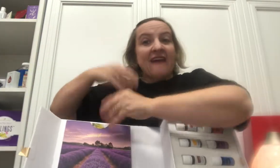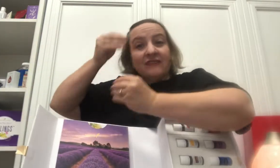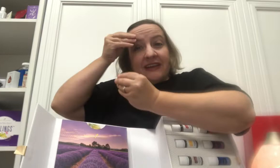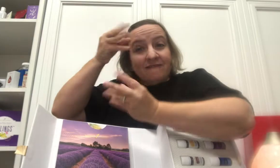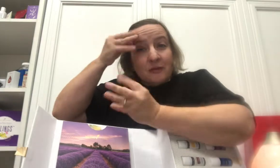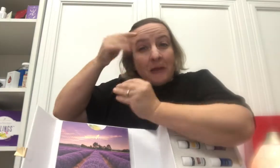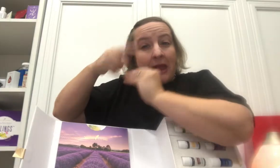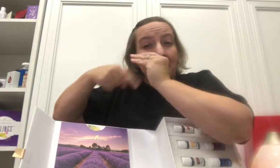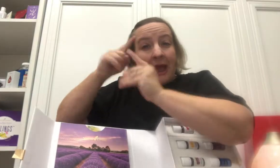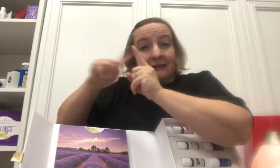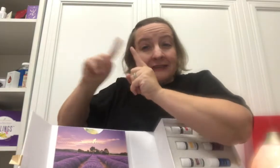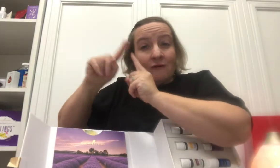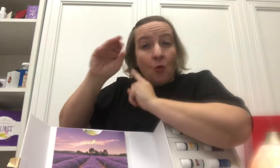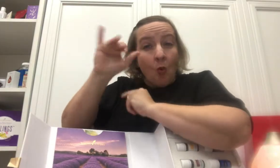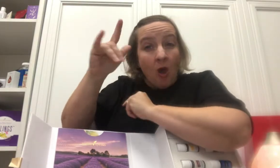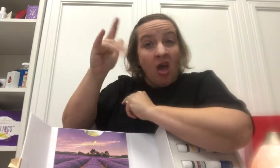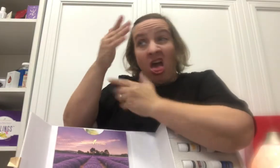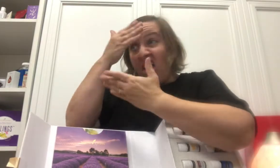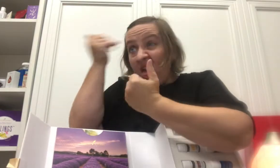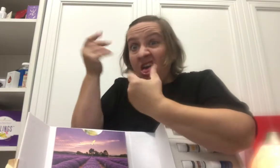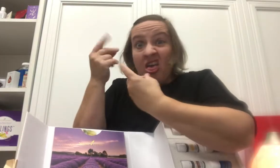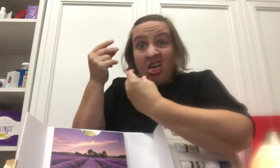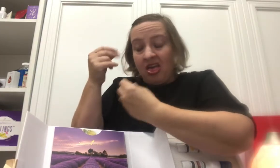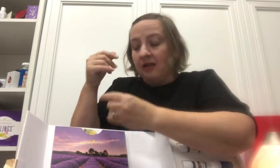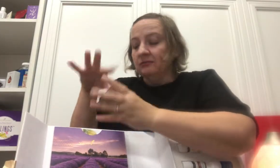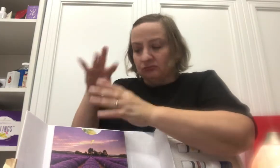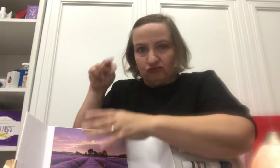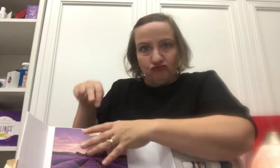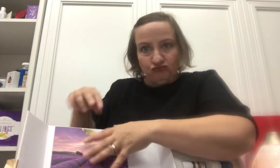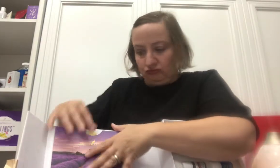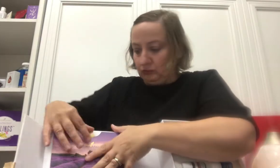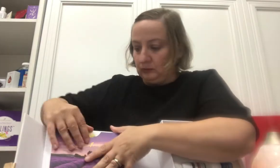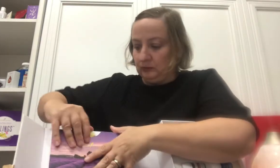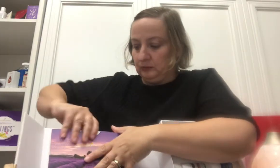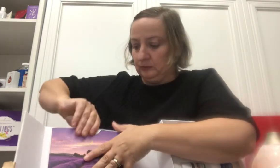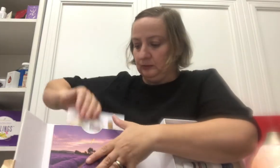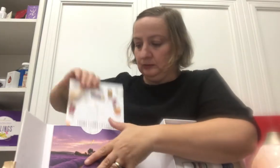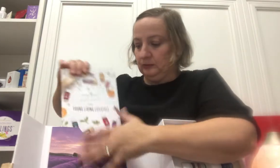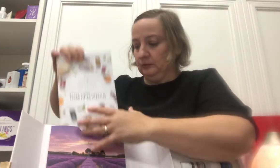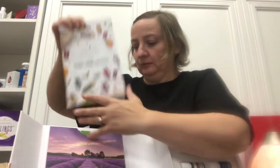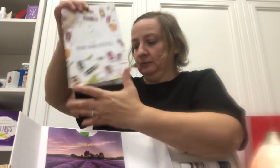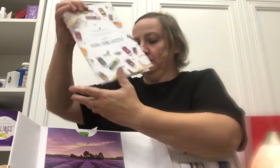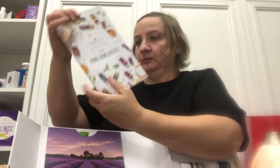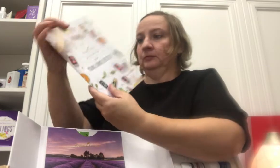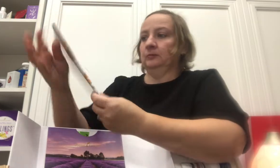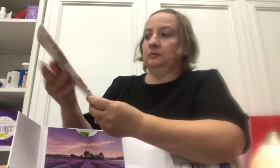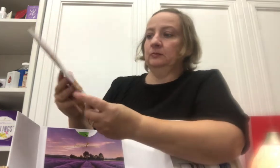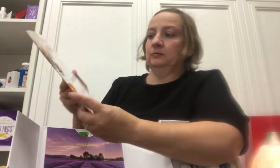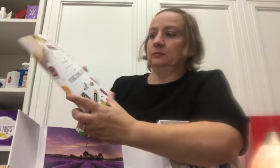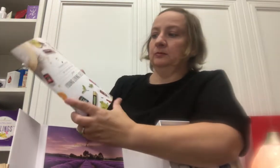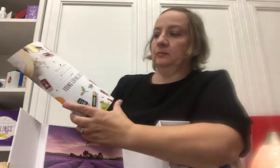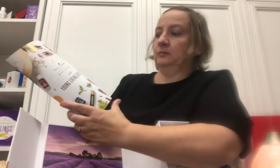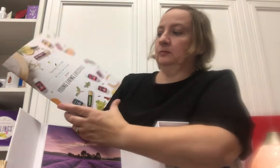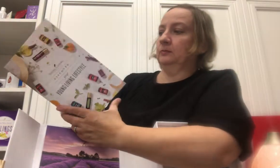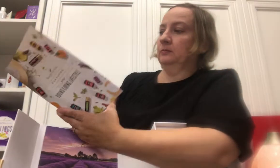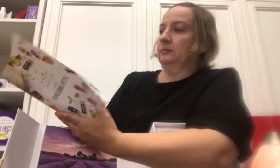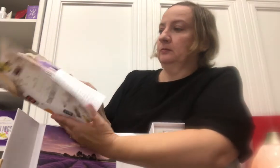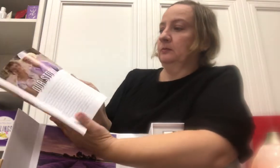On this side, there's an envelope or a little, like a pocket that has information about oils. This